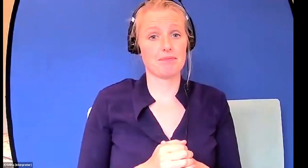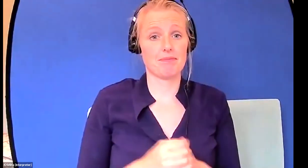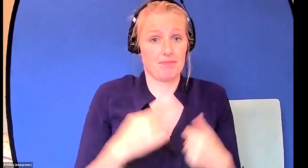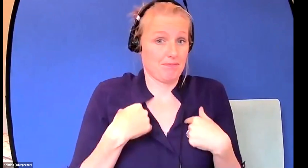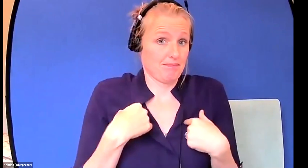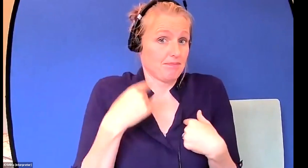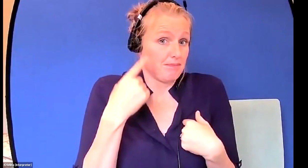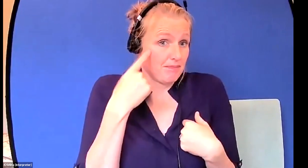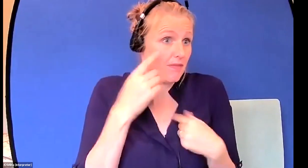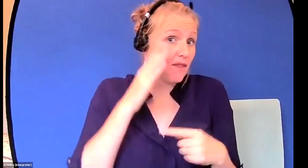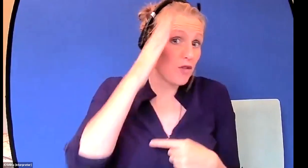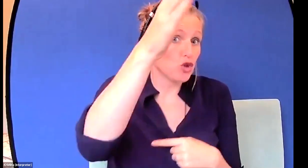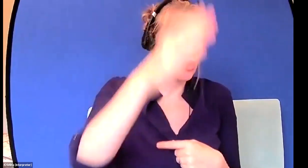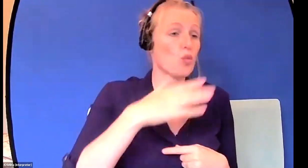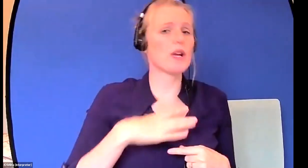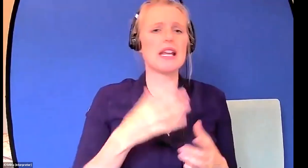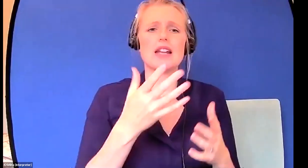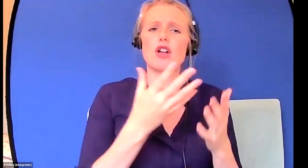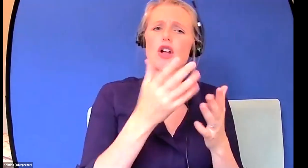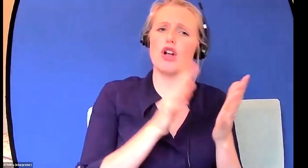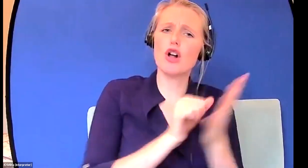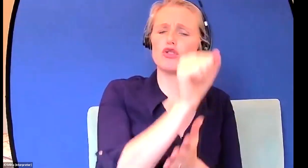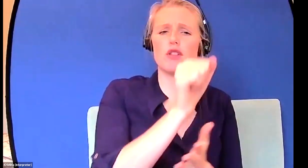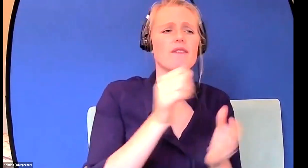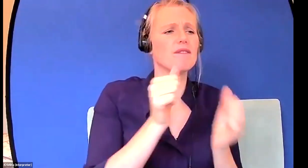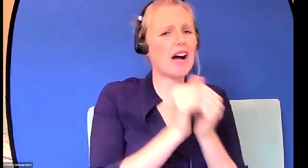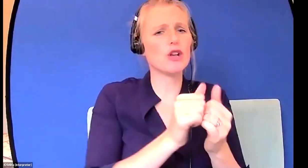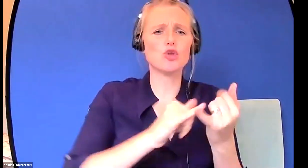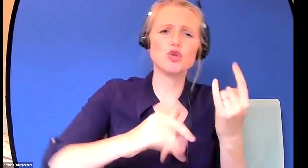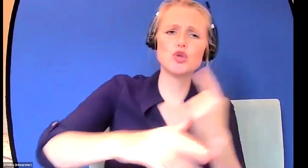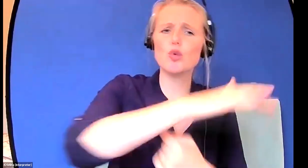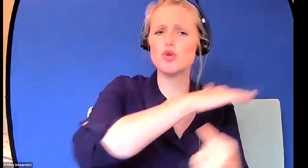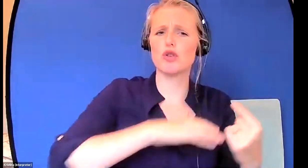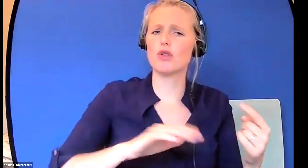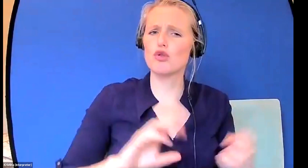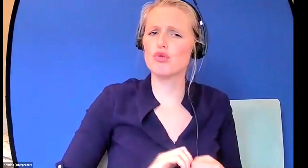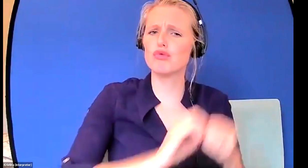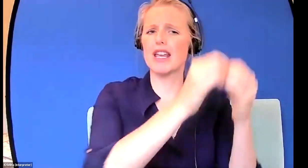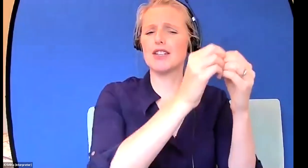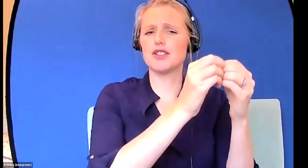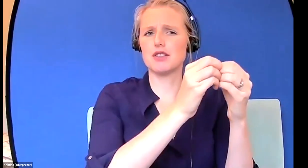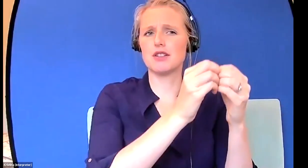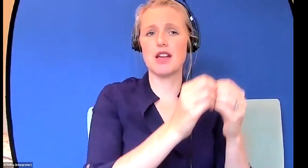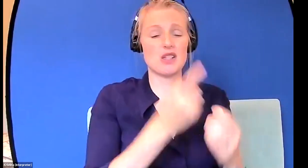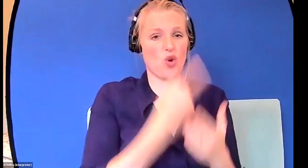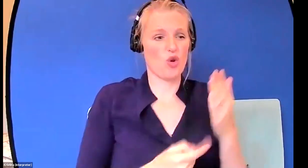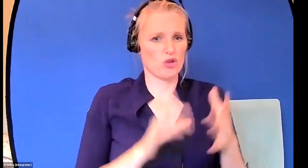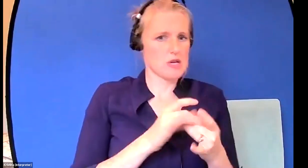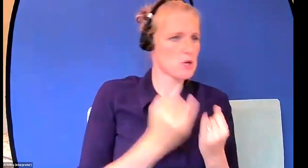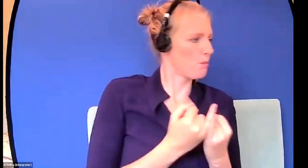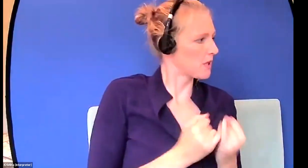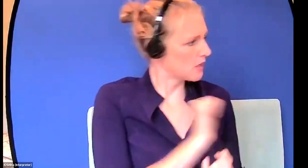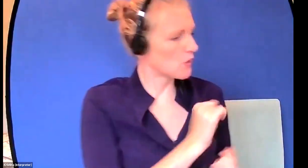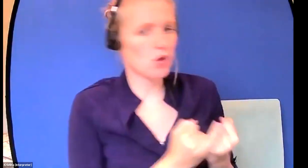that values social rather than personal creation and shared prosperity, and is not simply concerned with competition